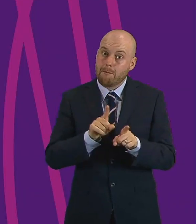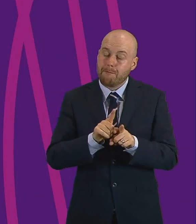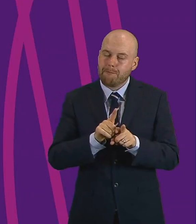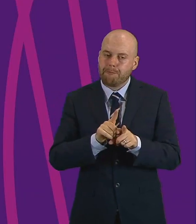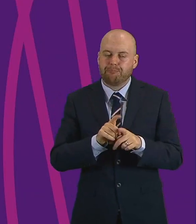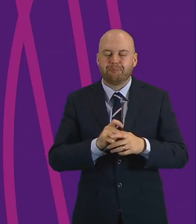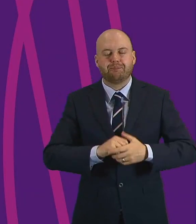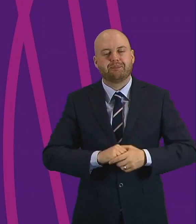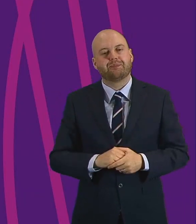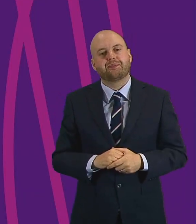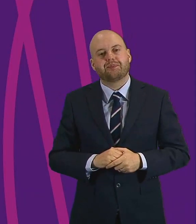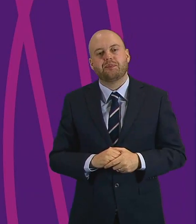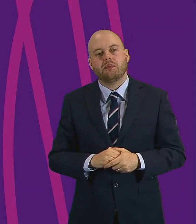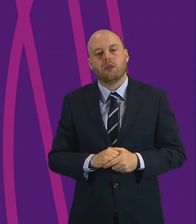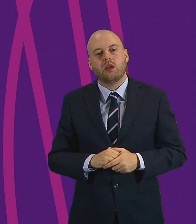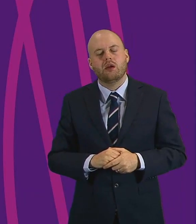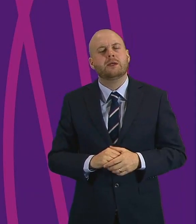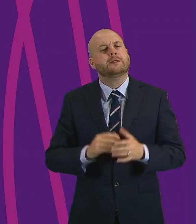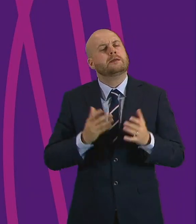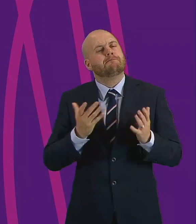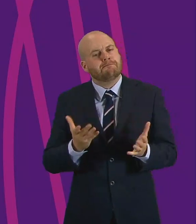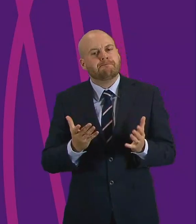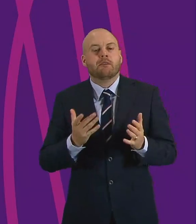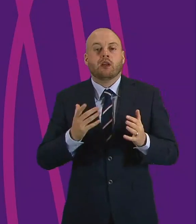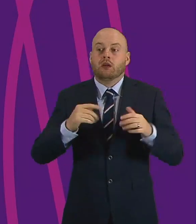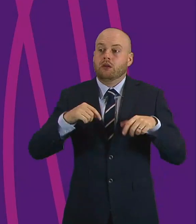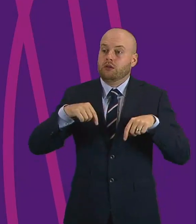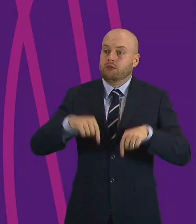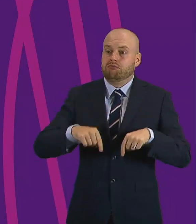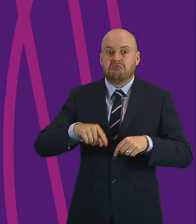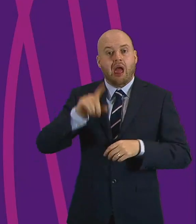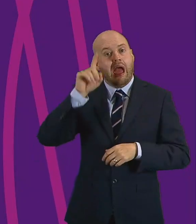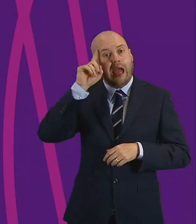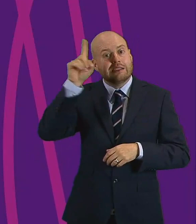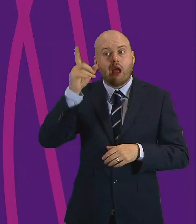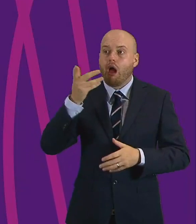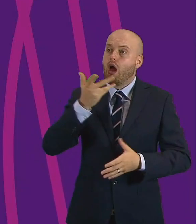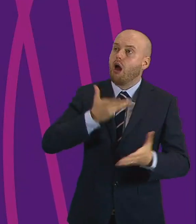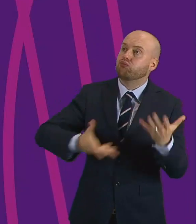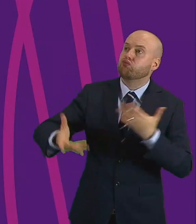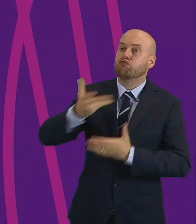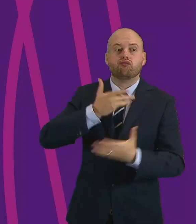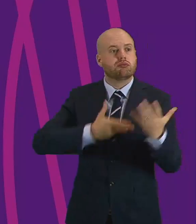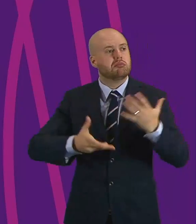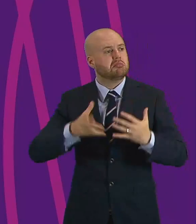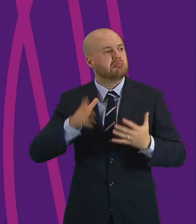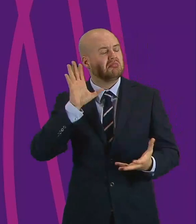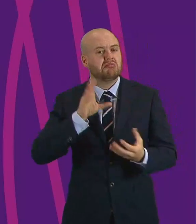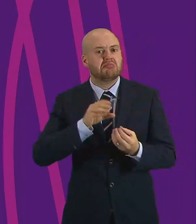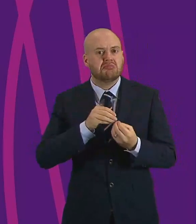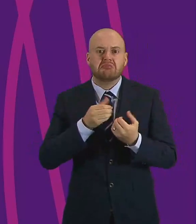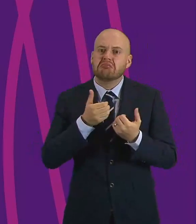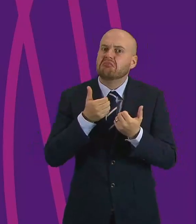do that. But, Presiding Officer, these are all, in highlighting the many challenges we